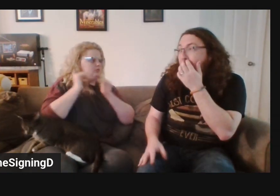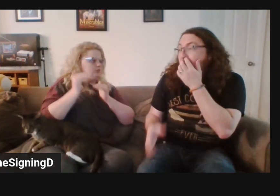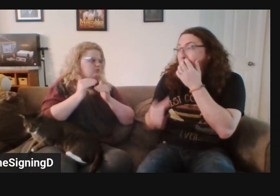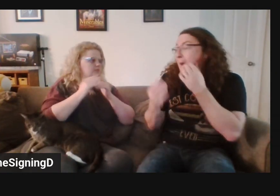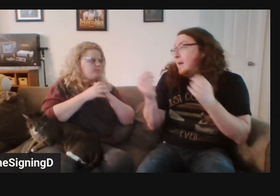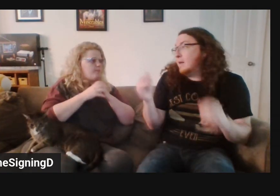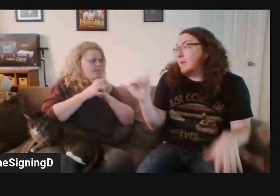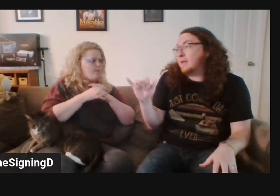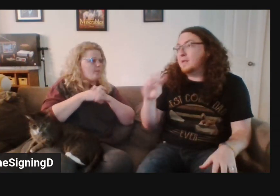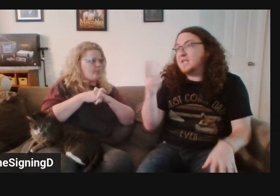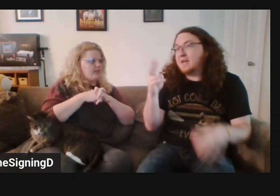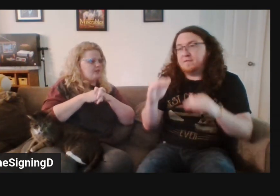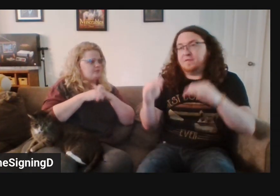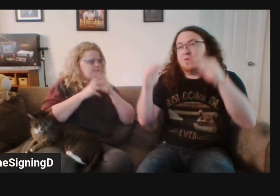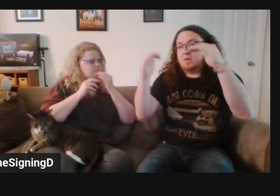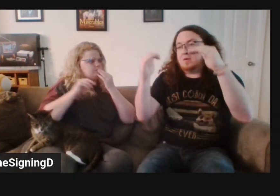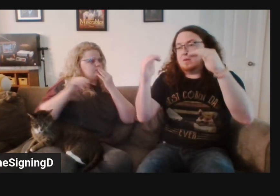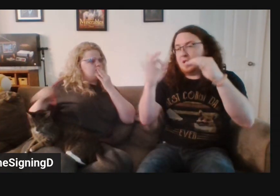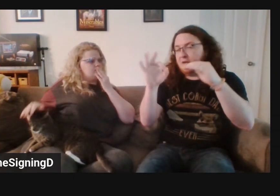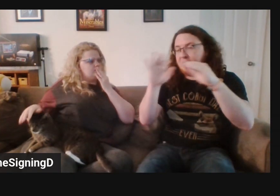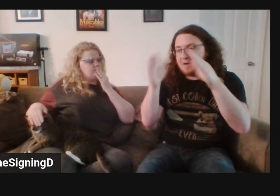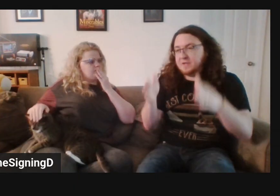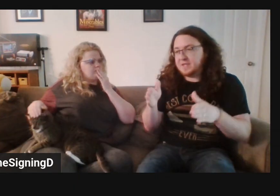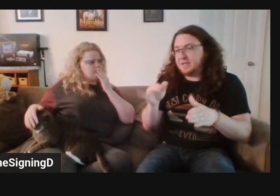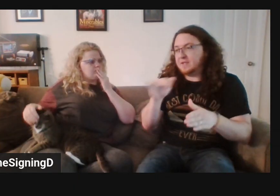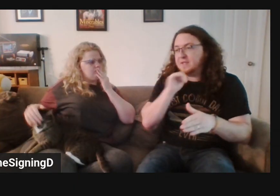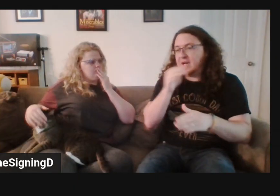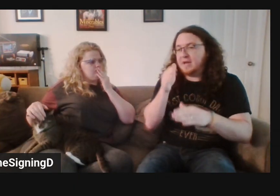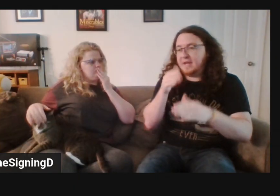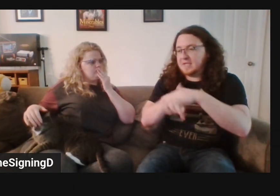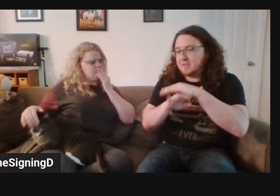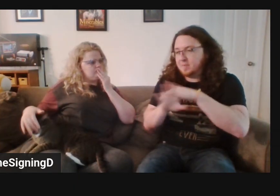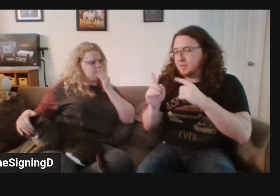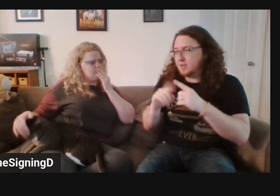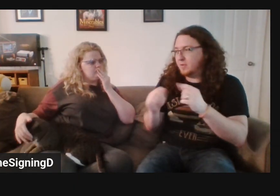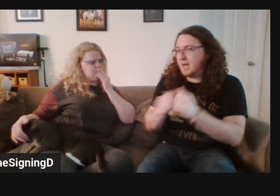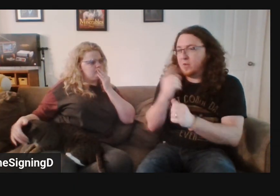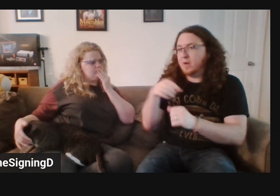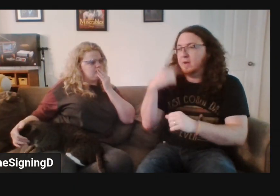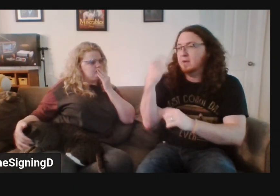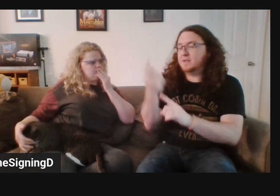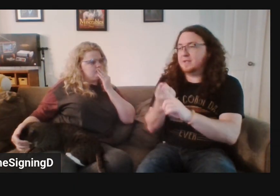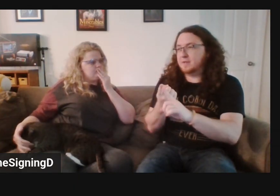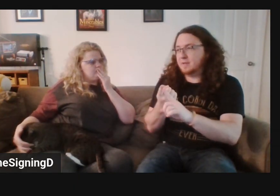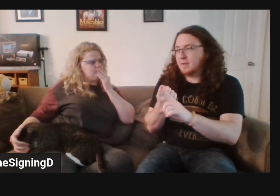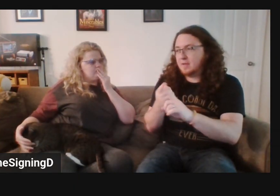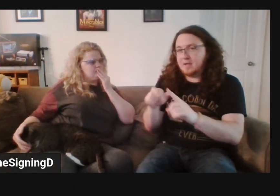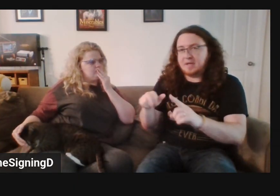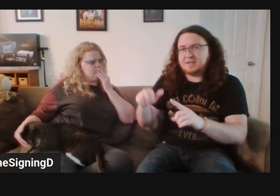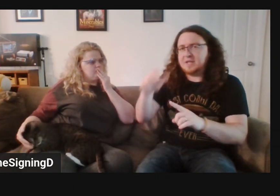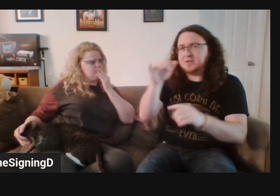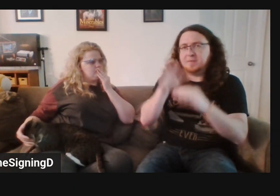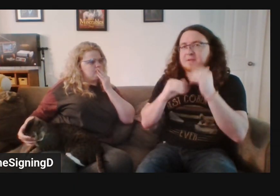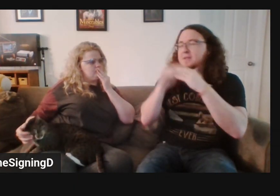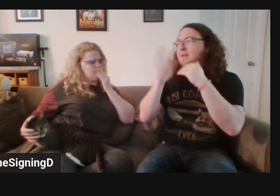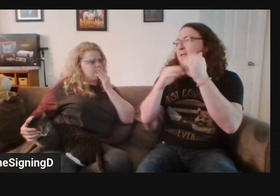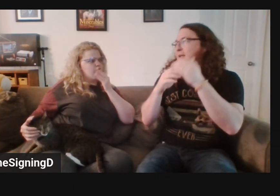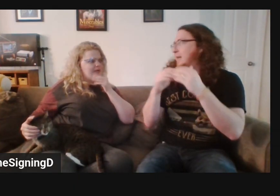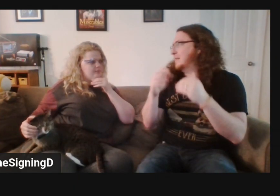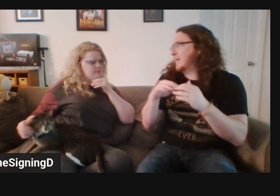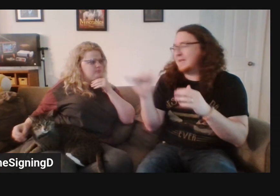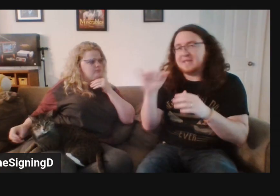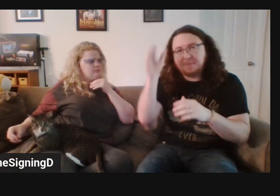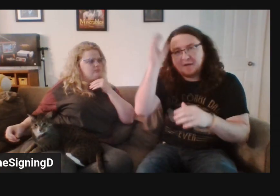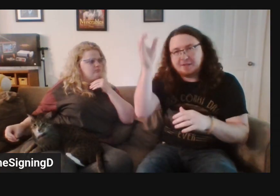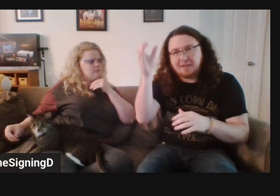more. And like the second floor of a house is not accessible to anyone until stairs are built.